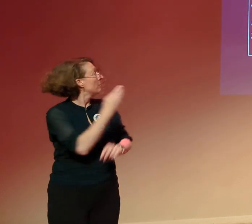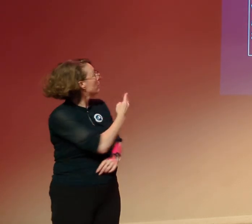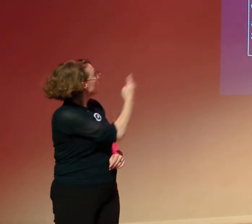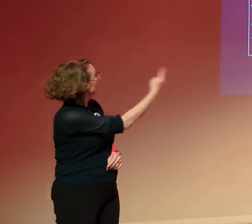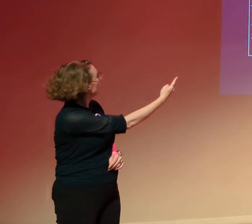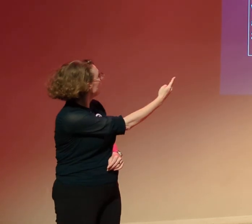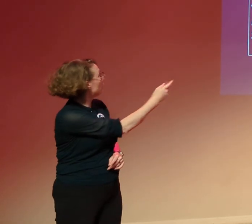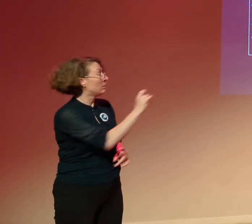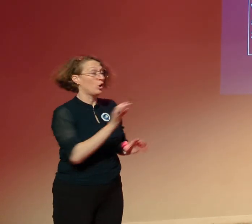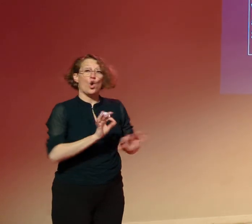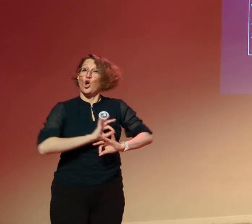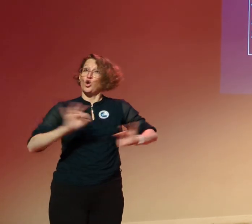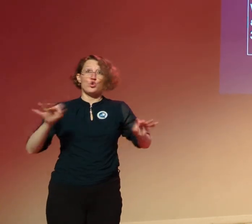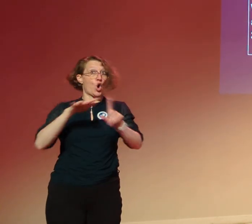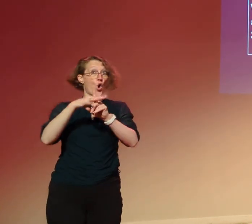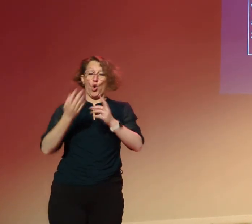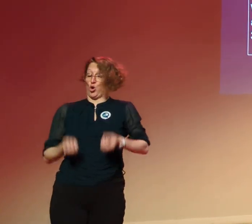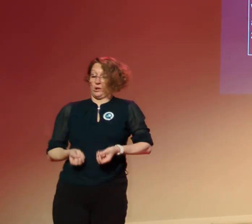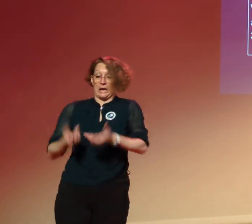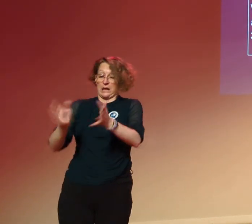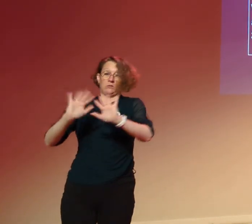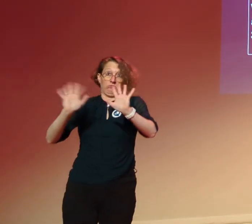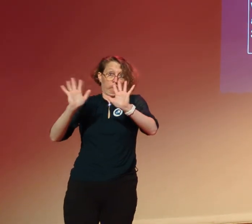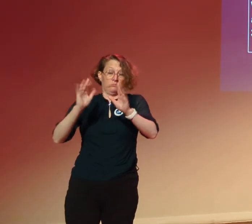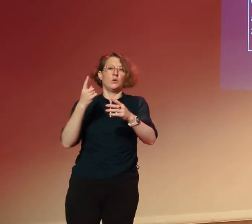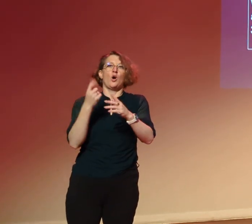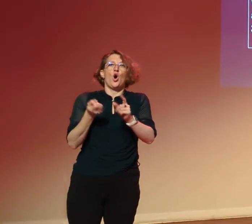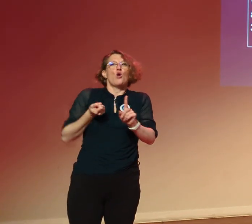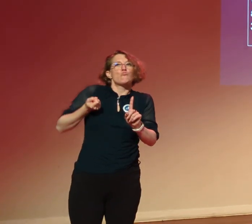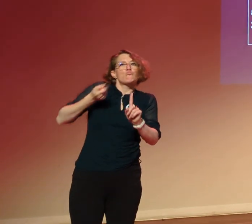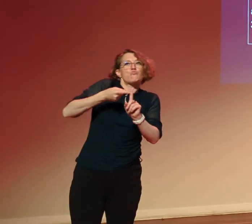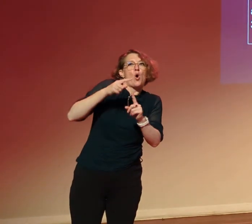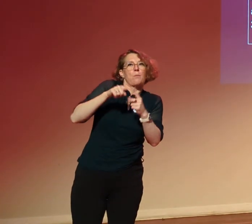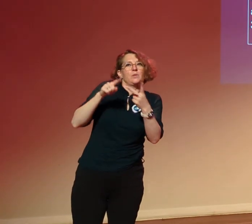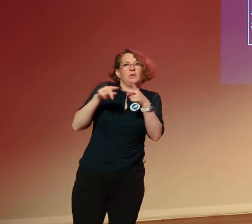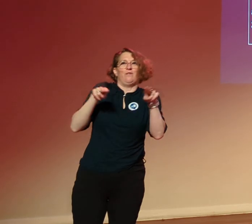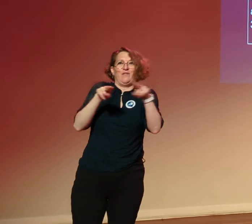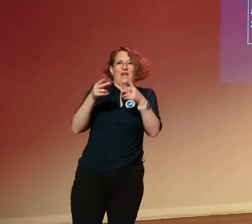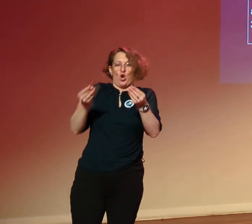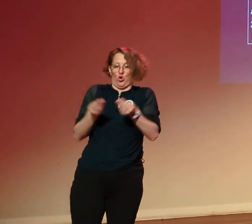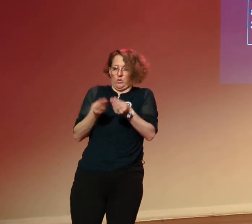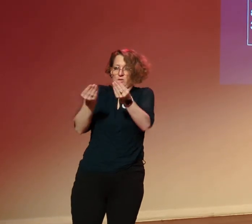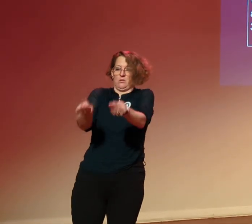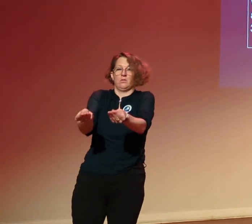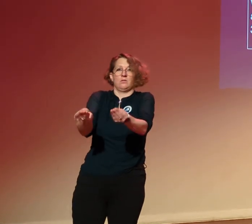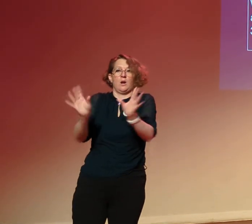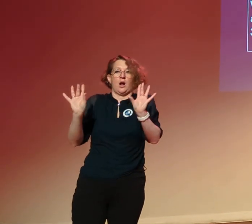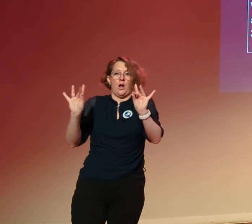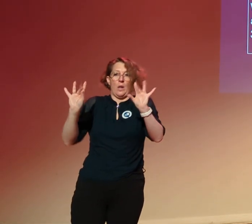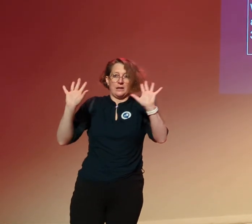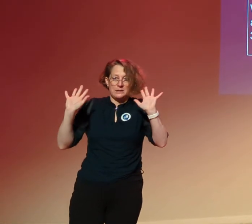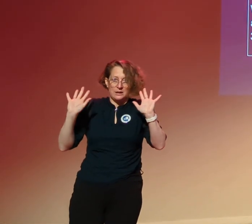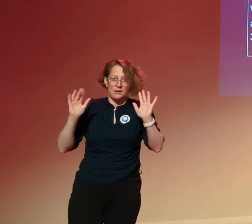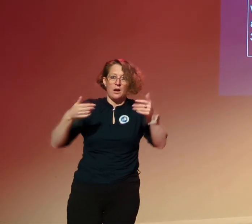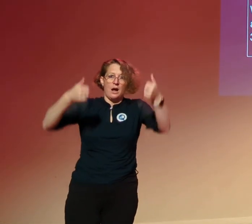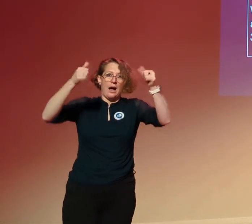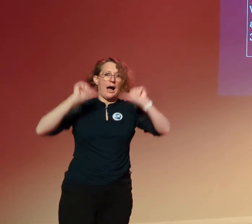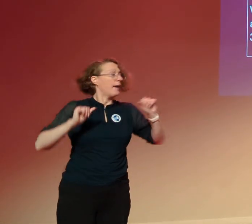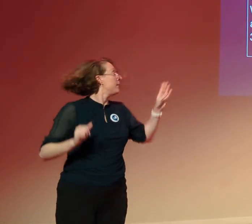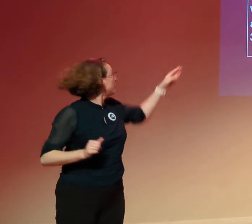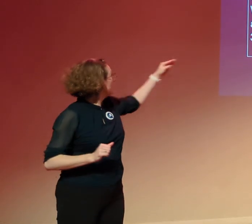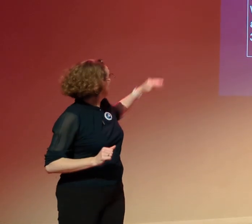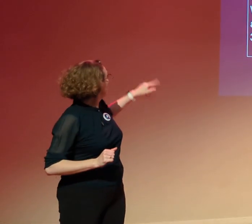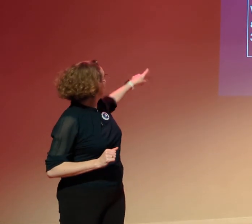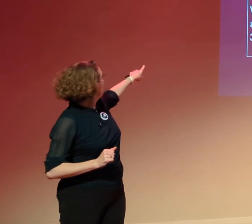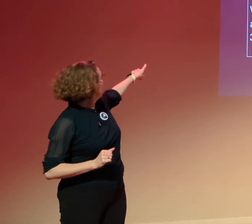context, just the prompt and the video, or they were given a PDF of McNeil 1992, What Gesture Reveals About